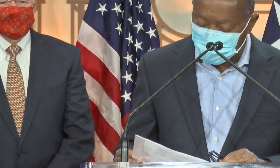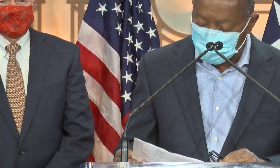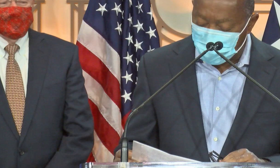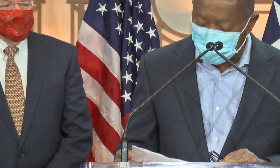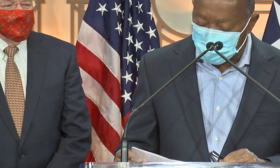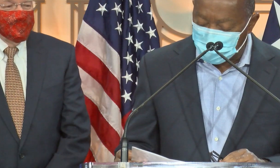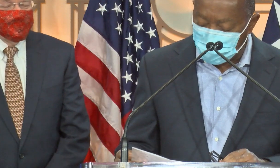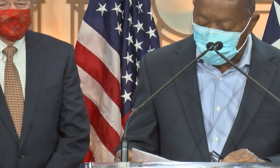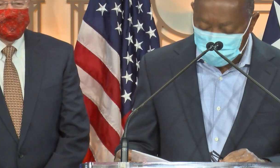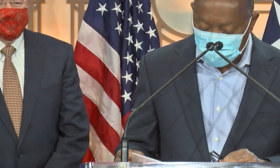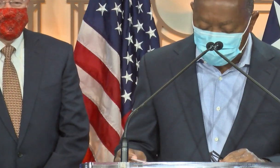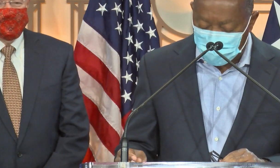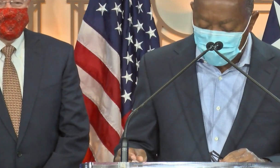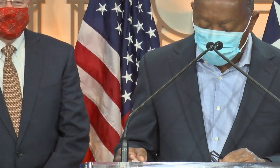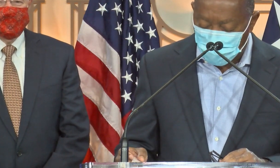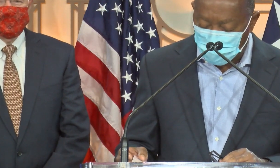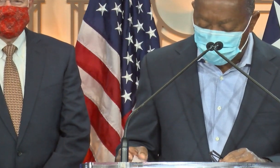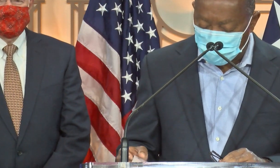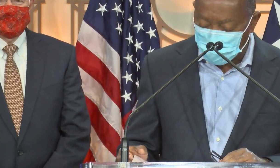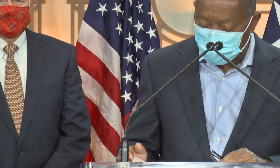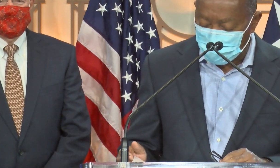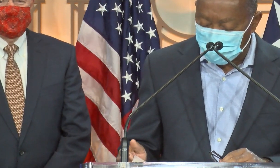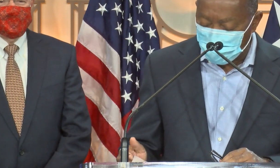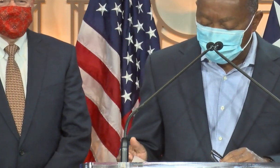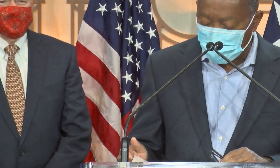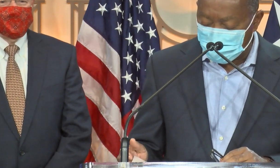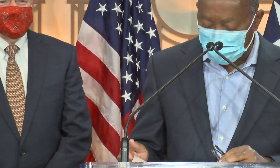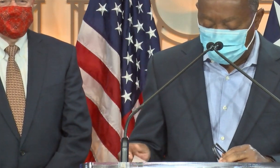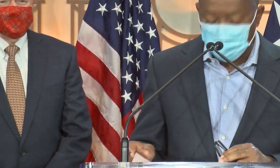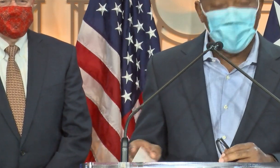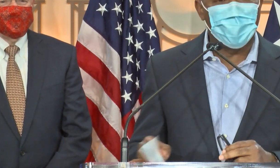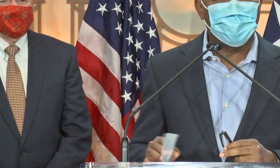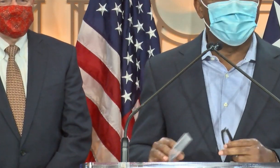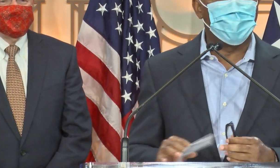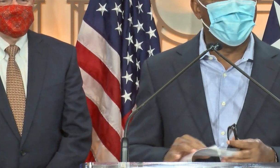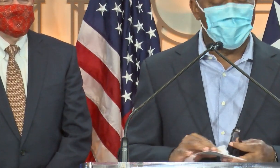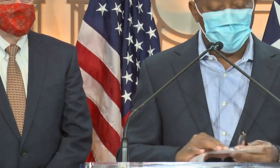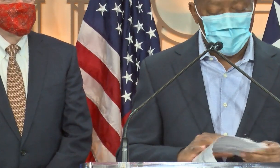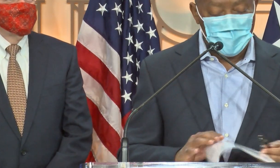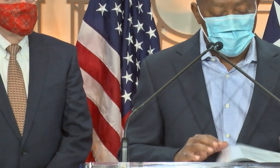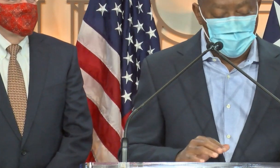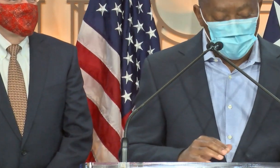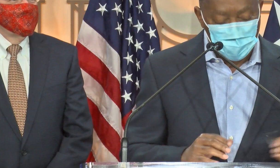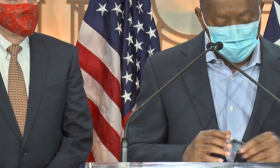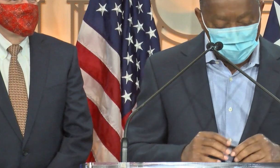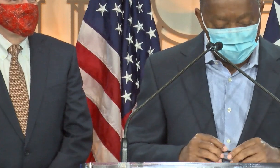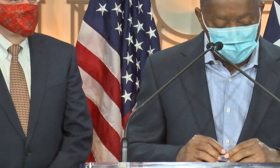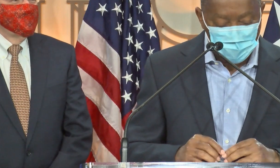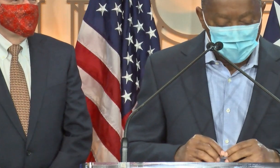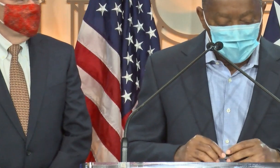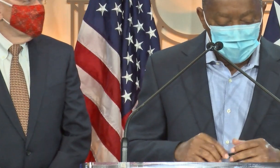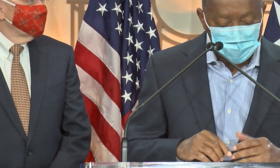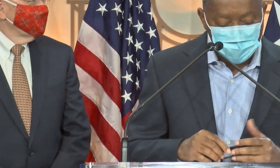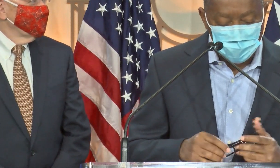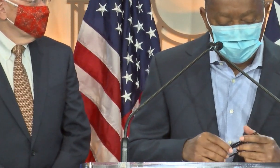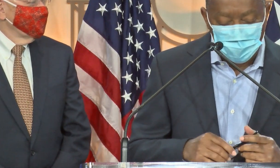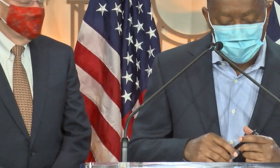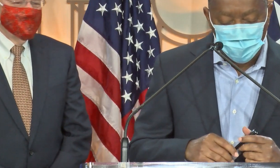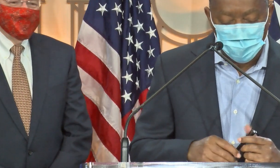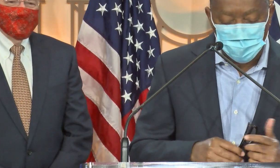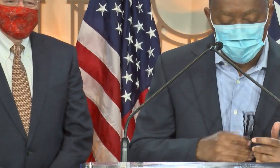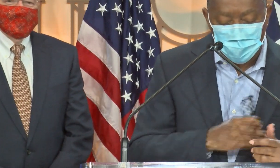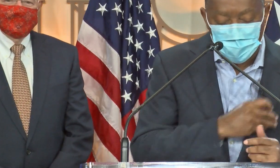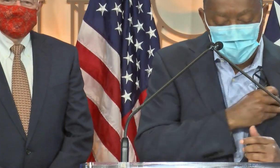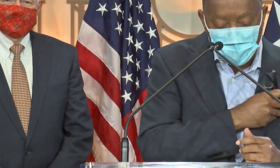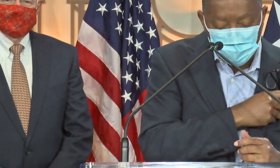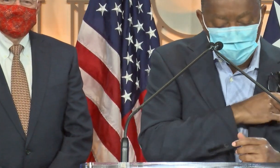and pandemic or not, we will produce an event that exemplifies the spirit of our community. This year's